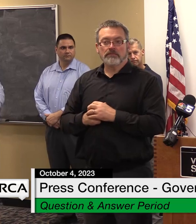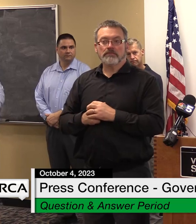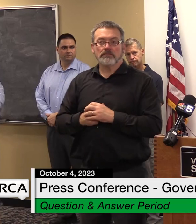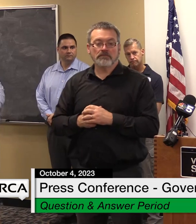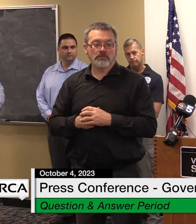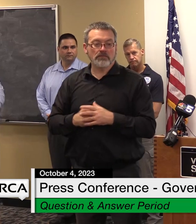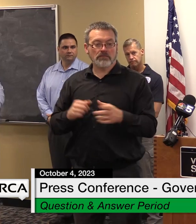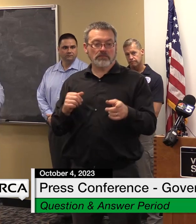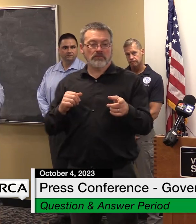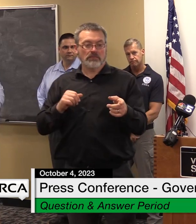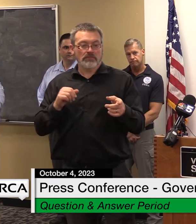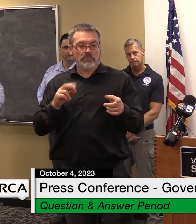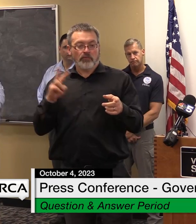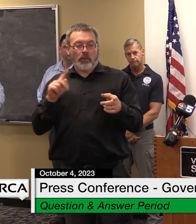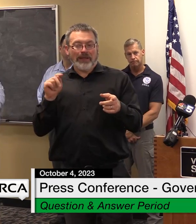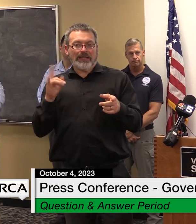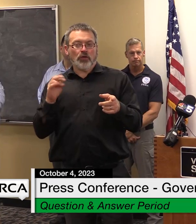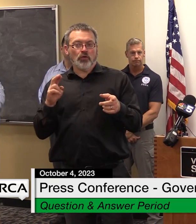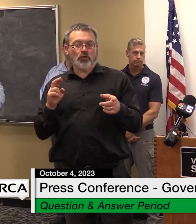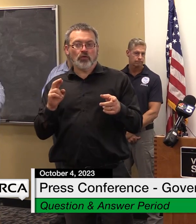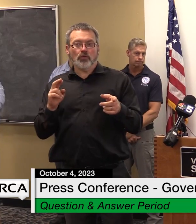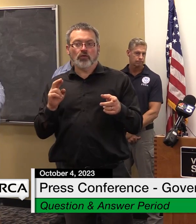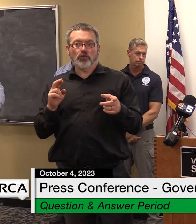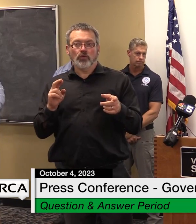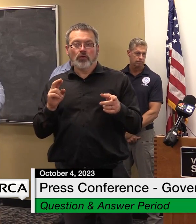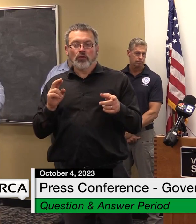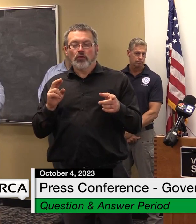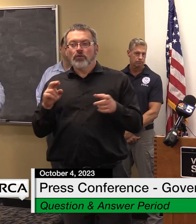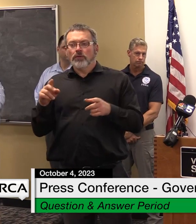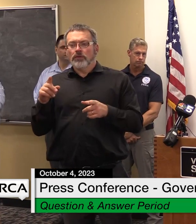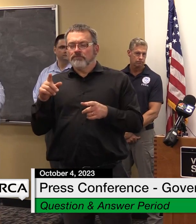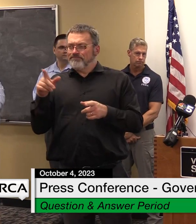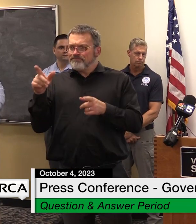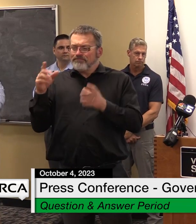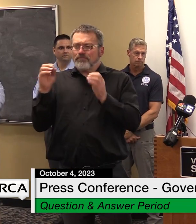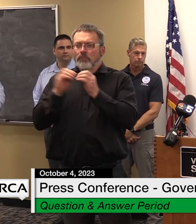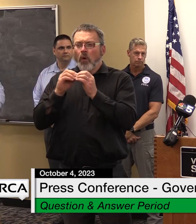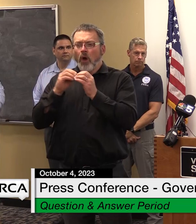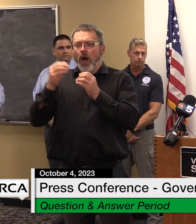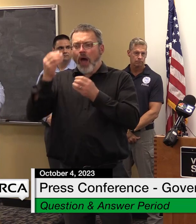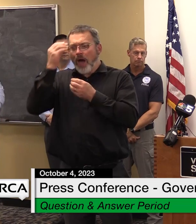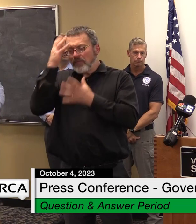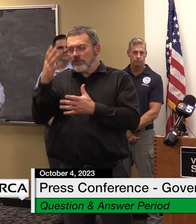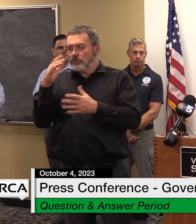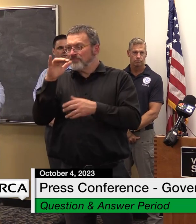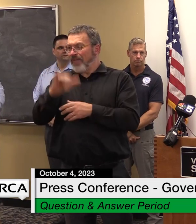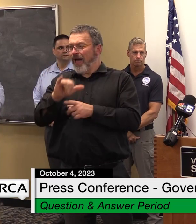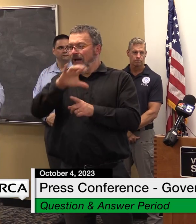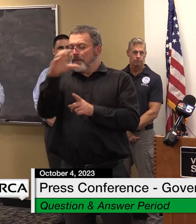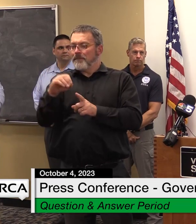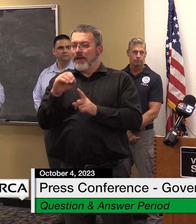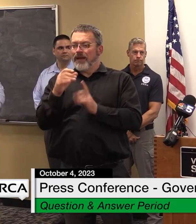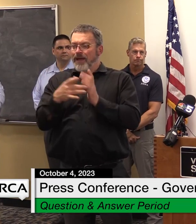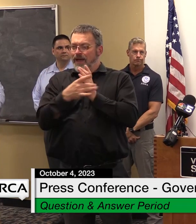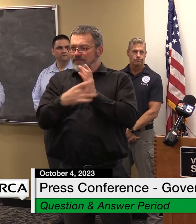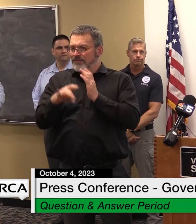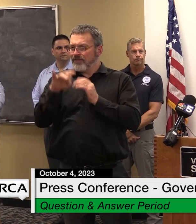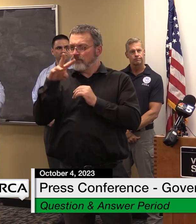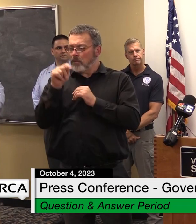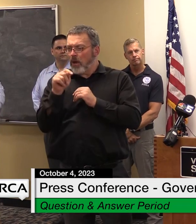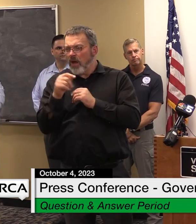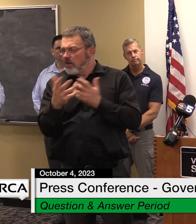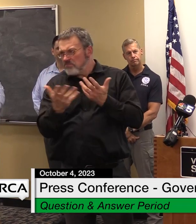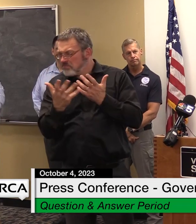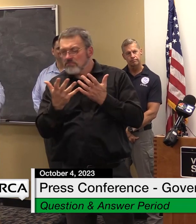Do we have any new information about how well the Efficiency Vermont program is working?